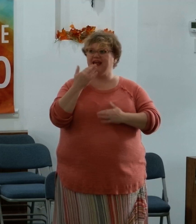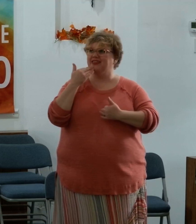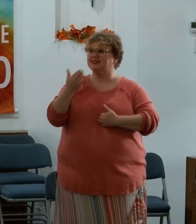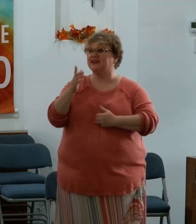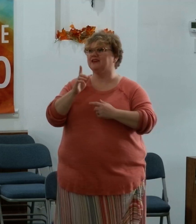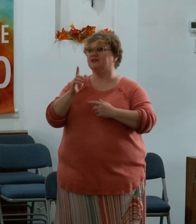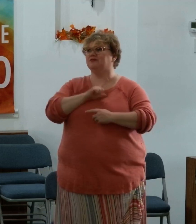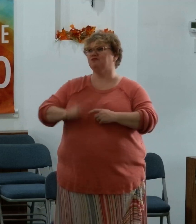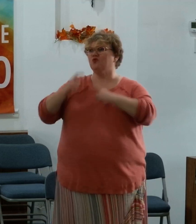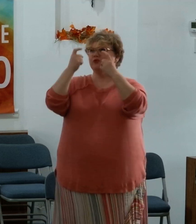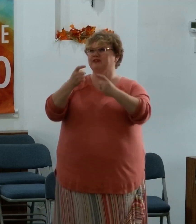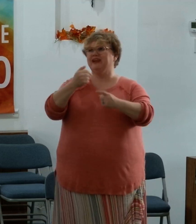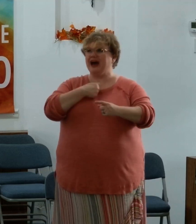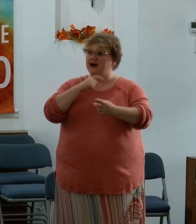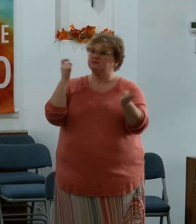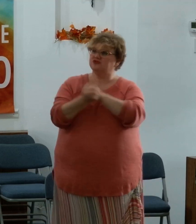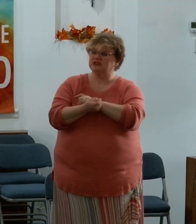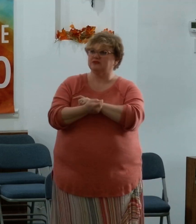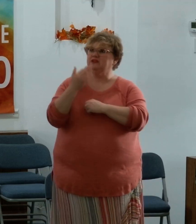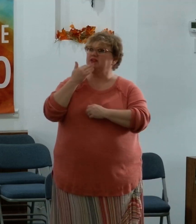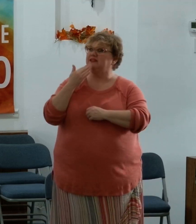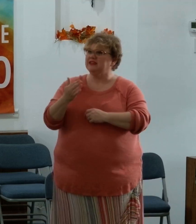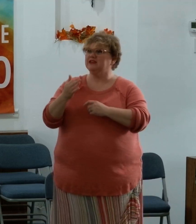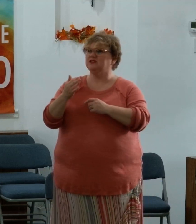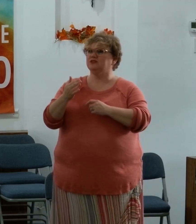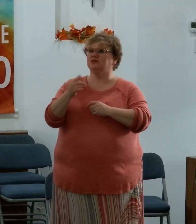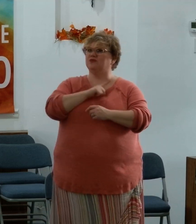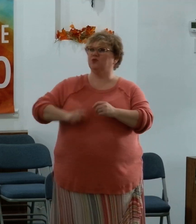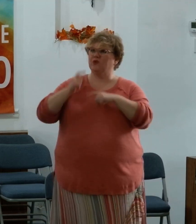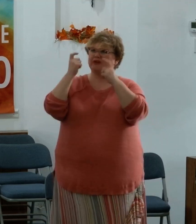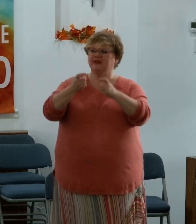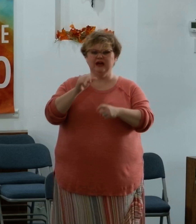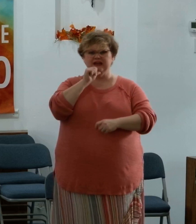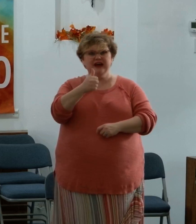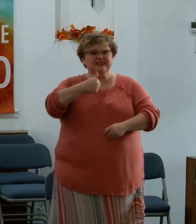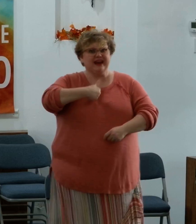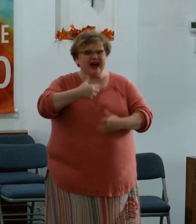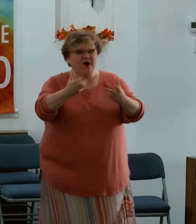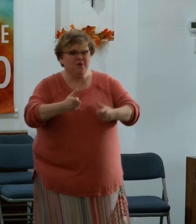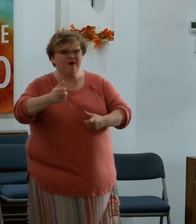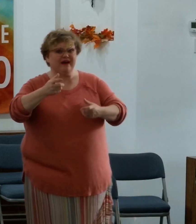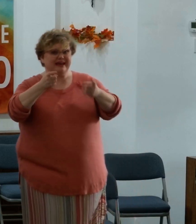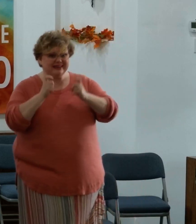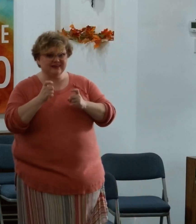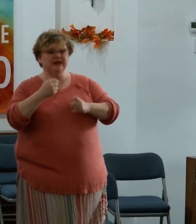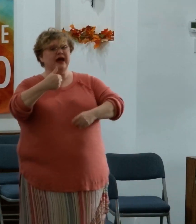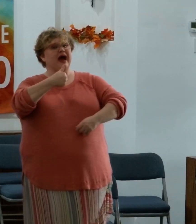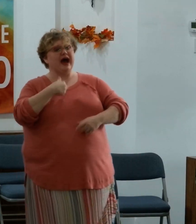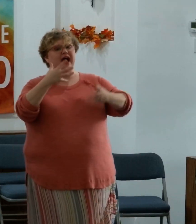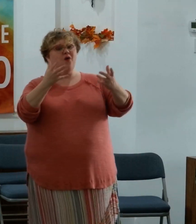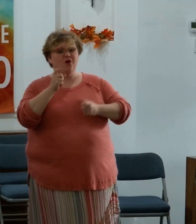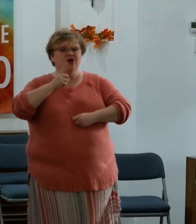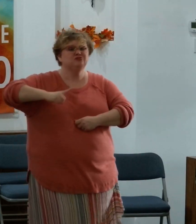changed. Thank you for giving to the Lord. Not that I desire a gift, but I desire fruit that may abound to your